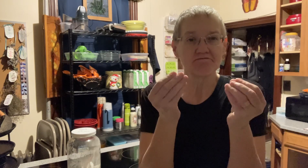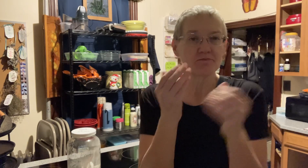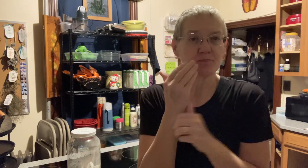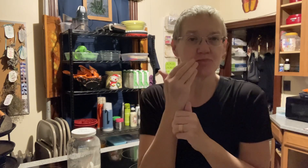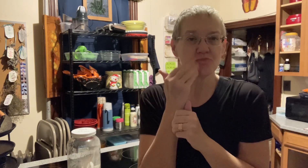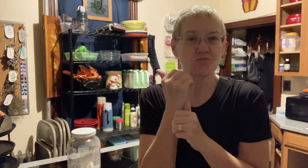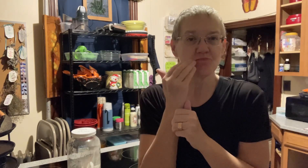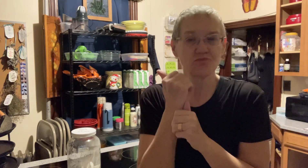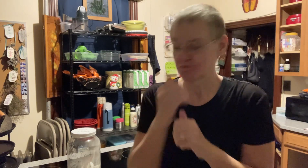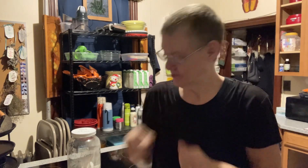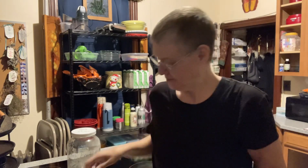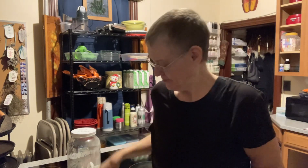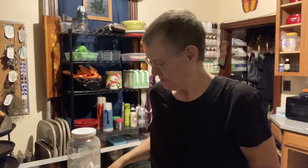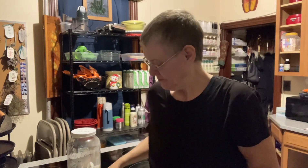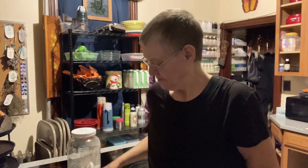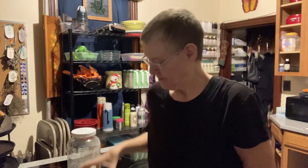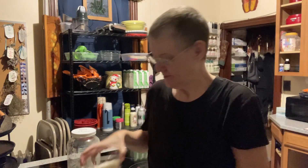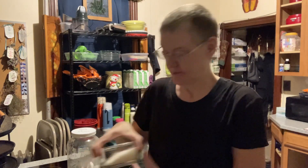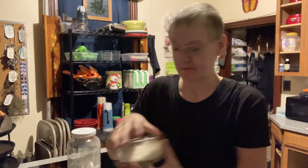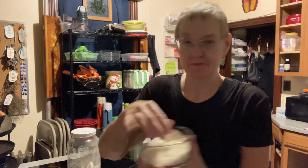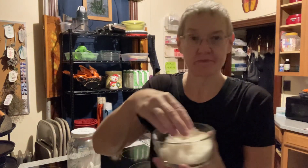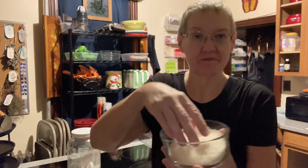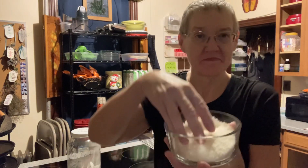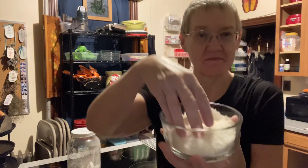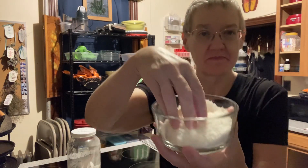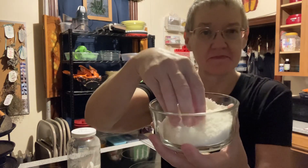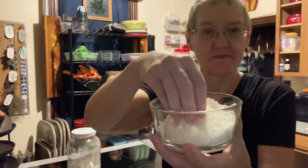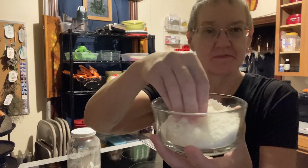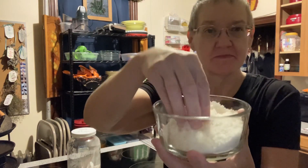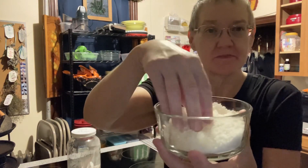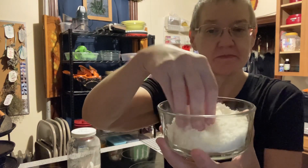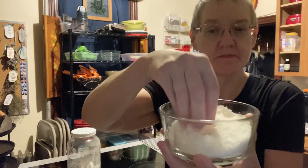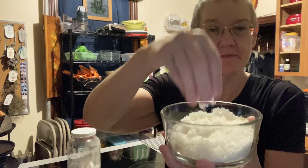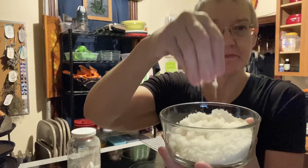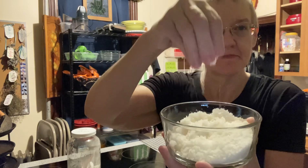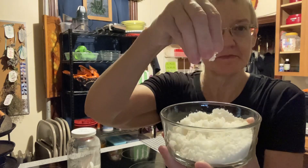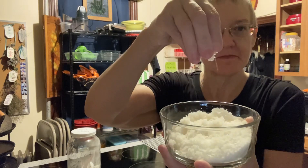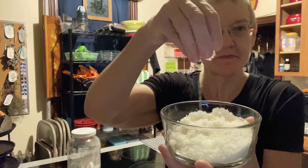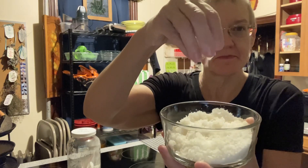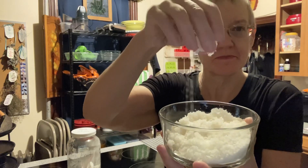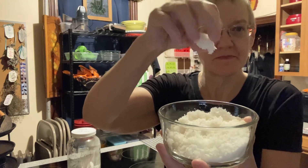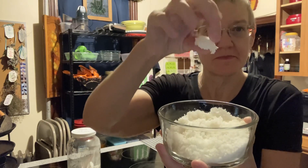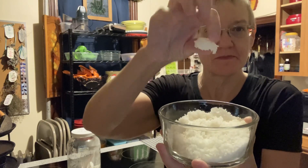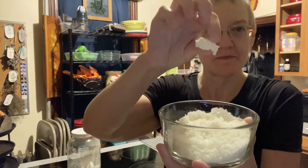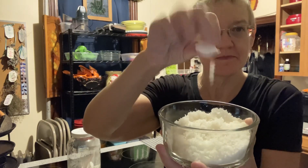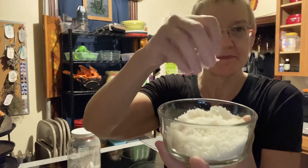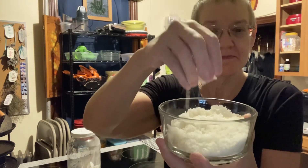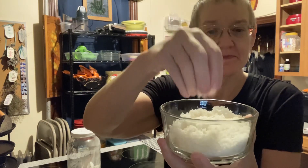made a moist sugar. See, here it is. See how it sticks